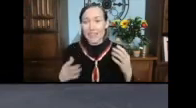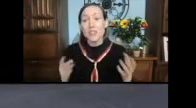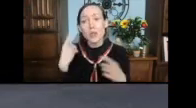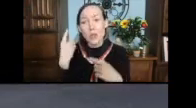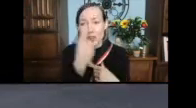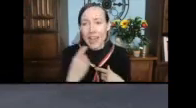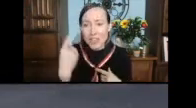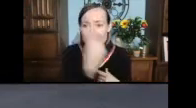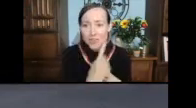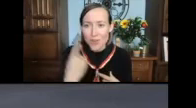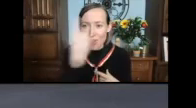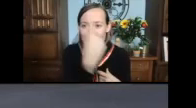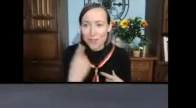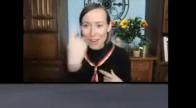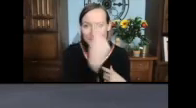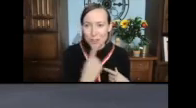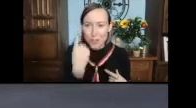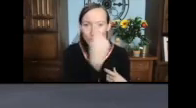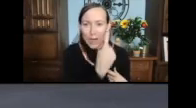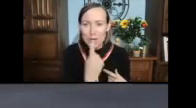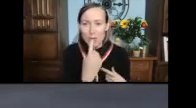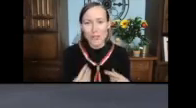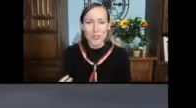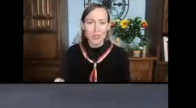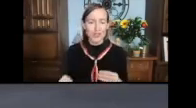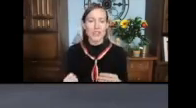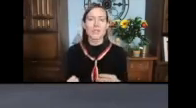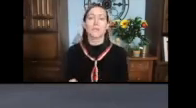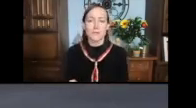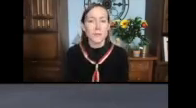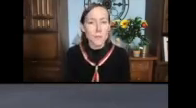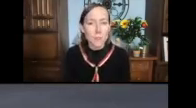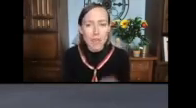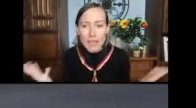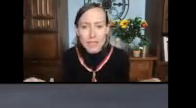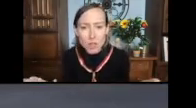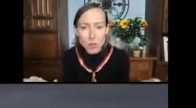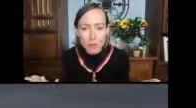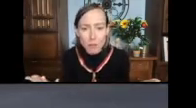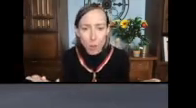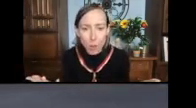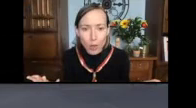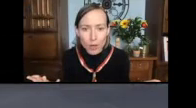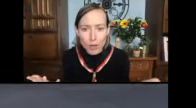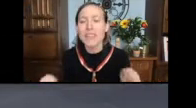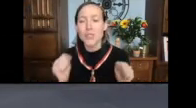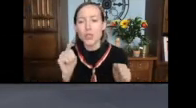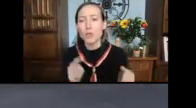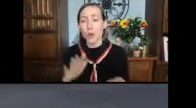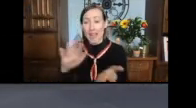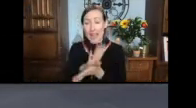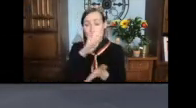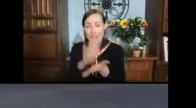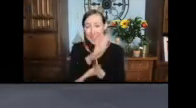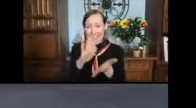excited. So your adjectives are all in your face. Your describing words are in your face. Let's do one more. Oh, let's do two